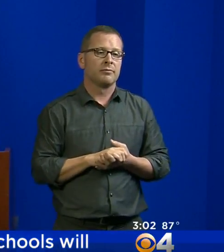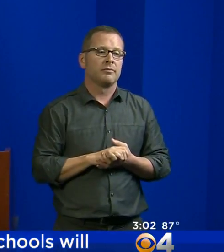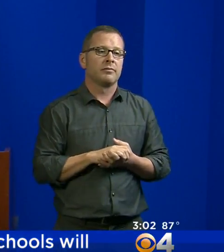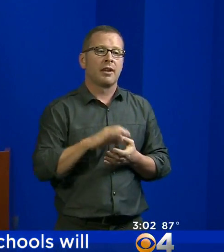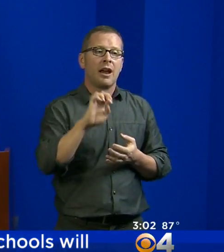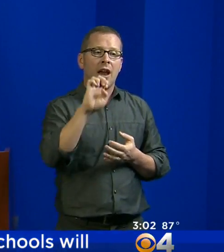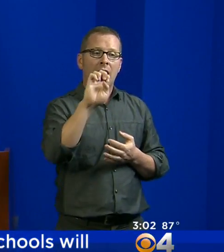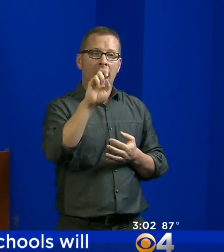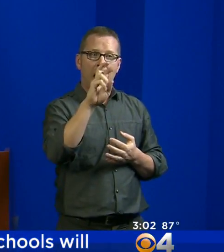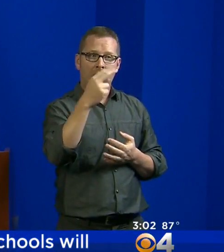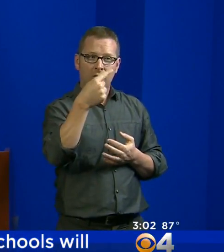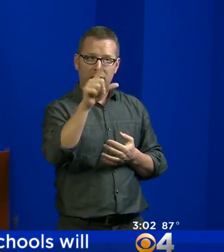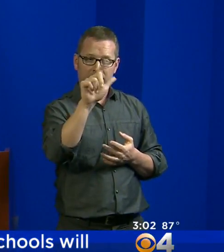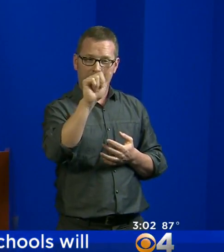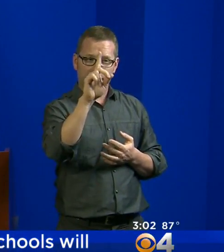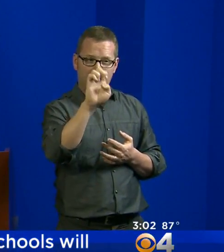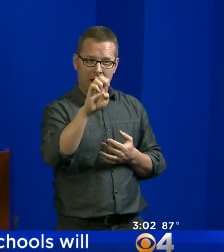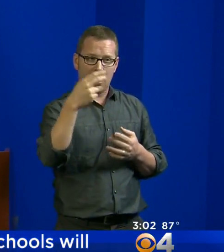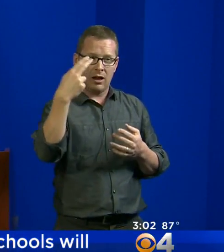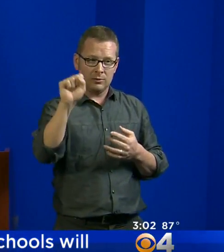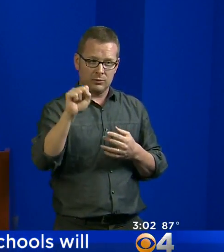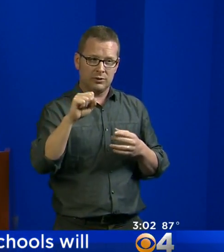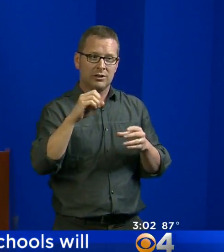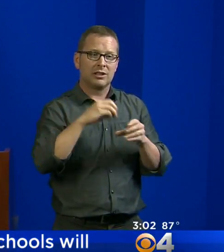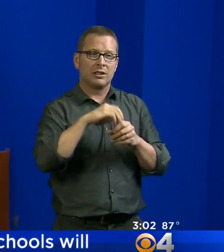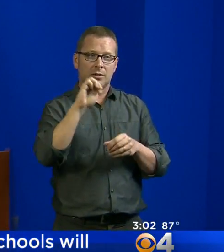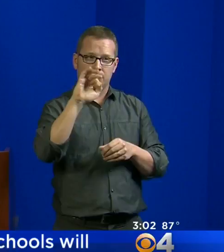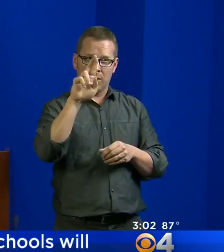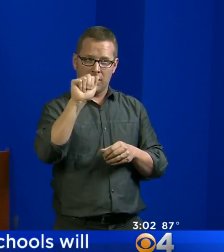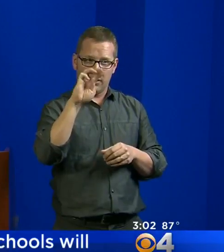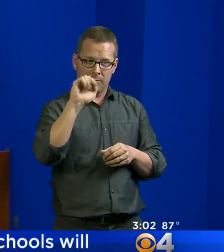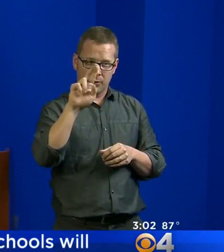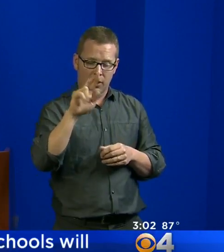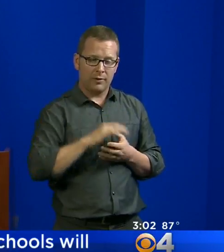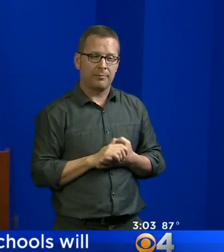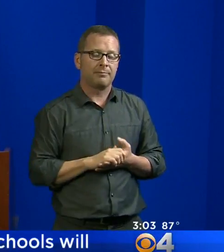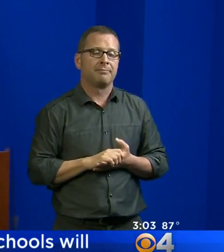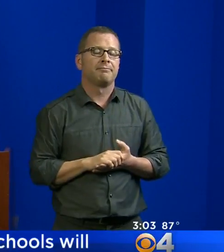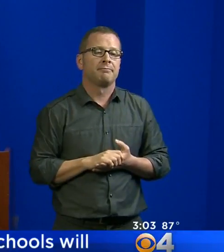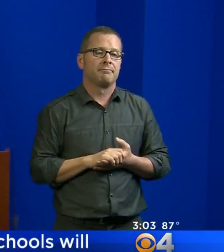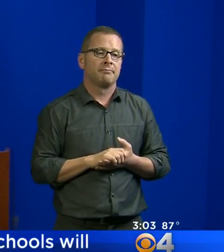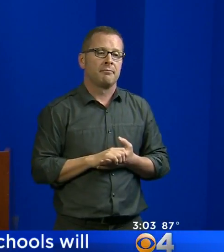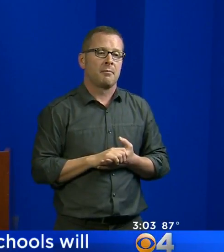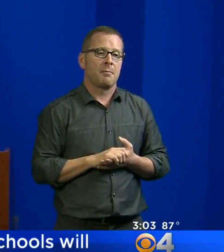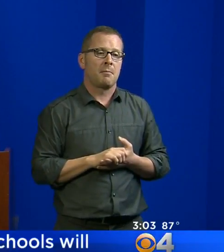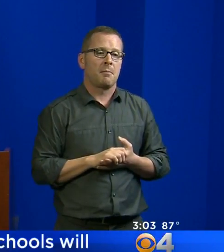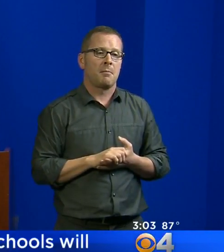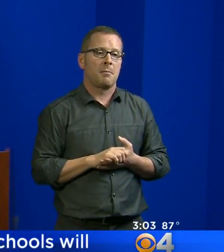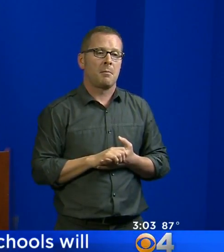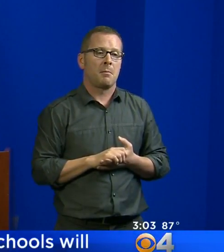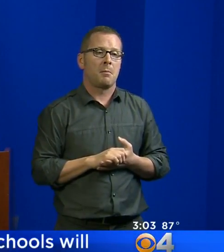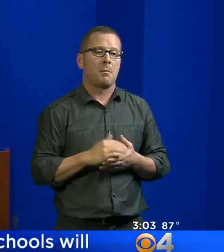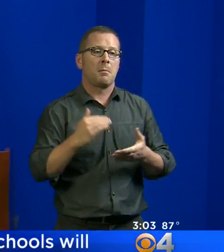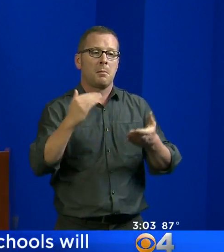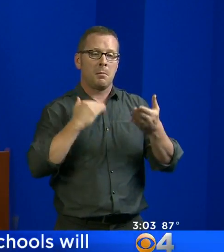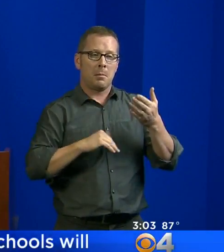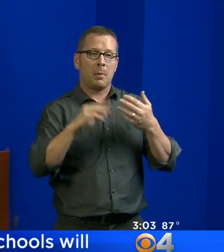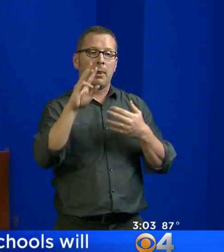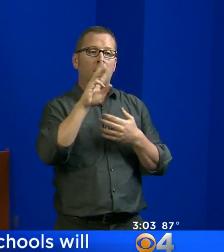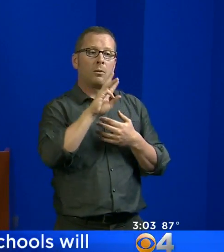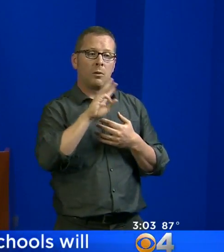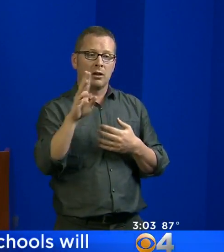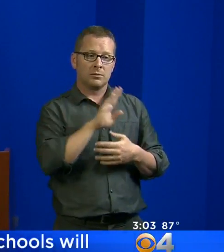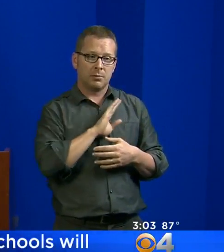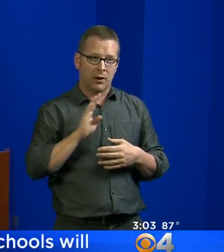Elementary School in Plantation. Pompano Beach High School in Pompano Beach. Falcon